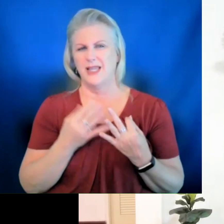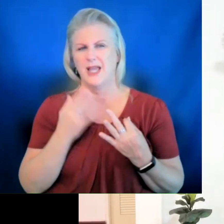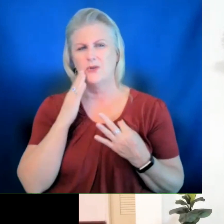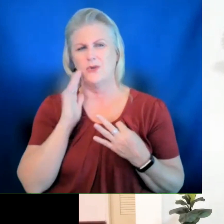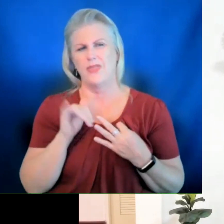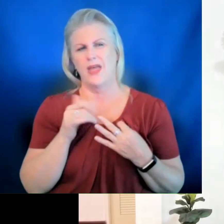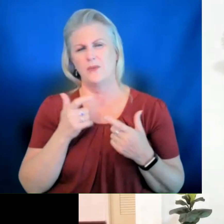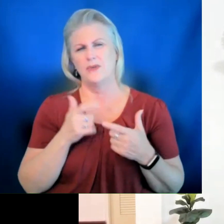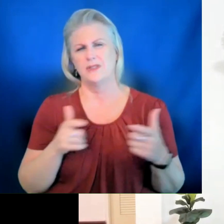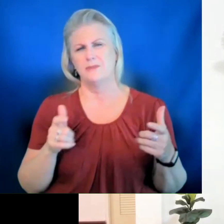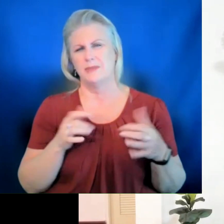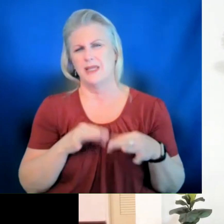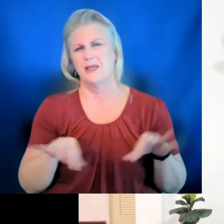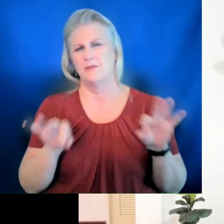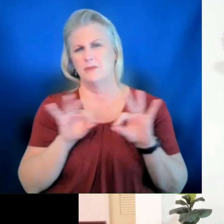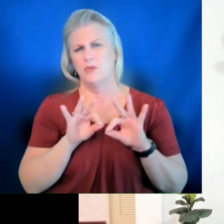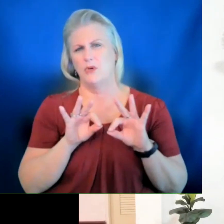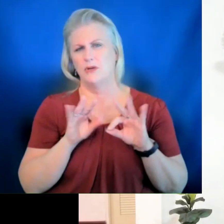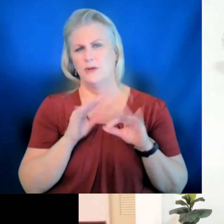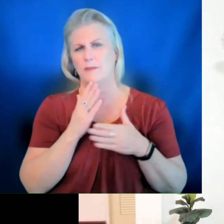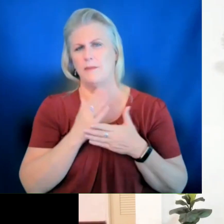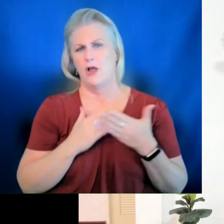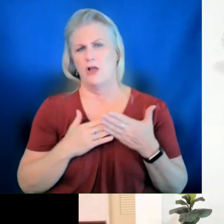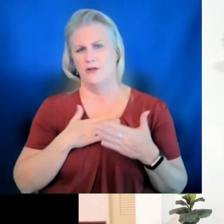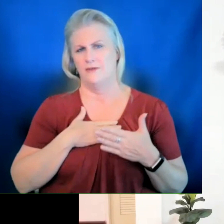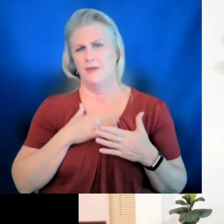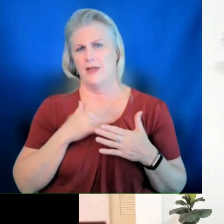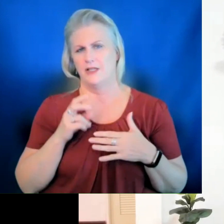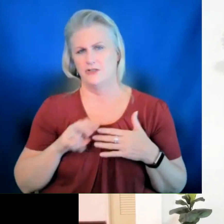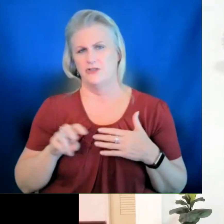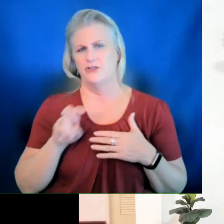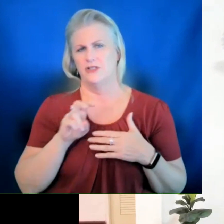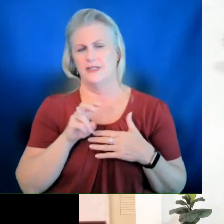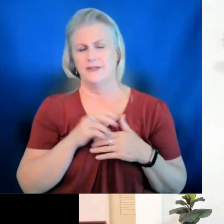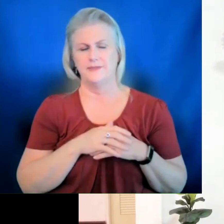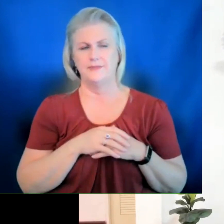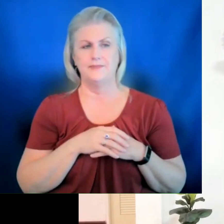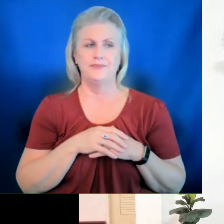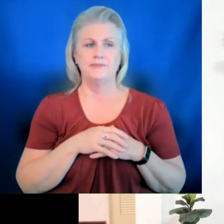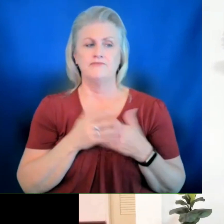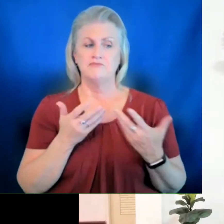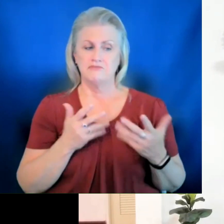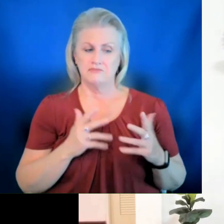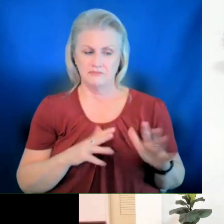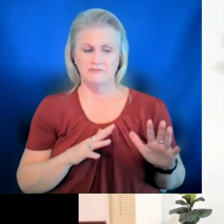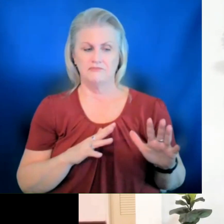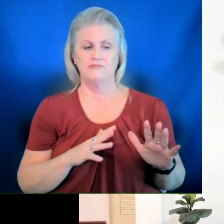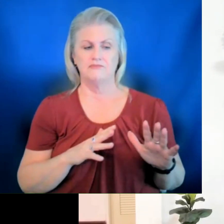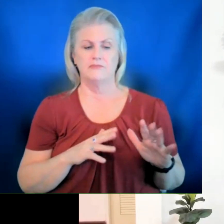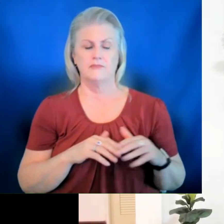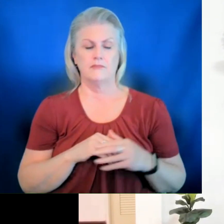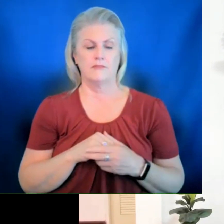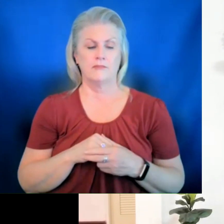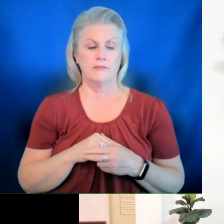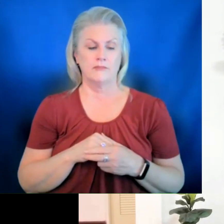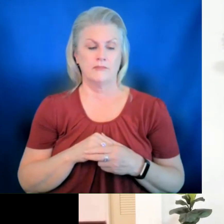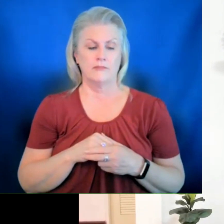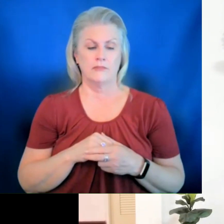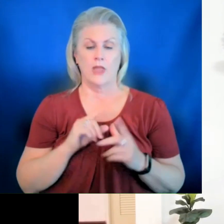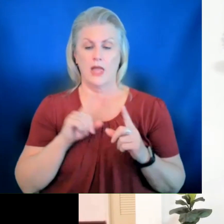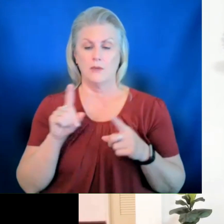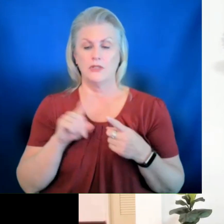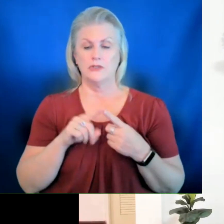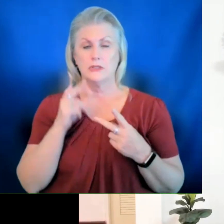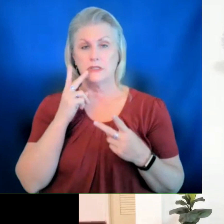because I knew that was a big and important step of my journey. And after I did that,